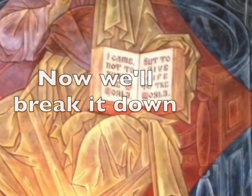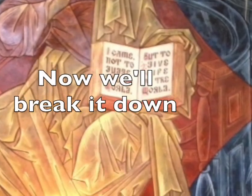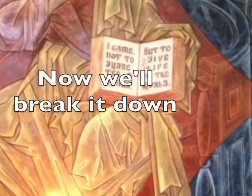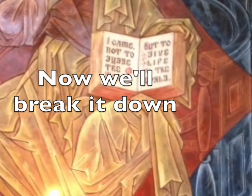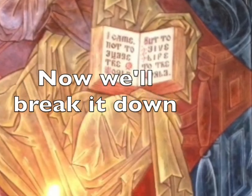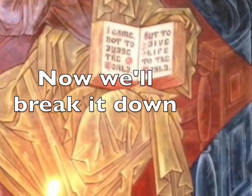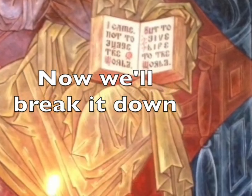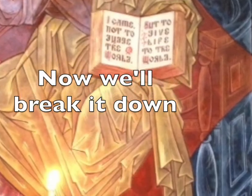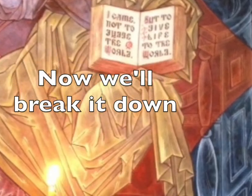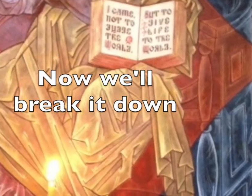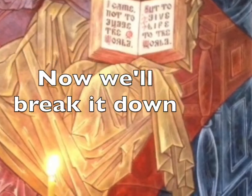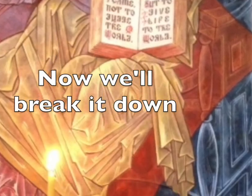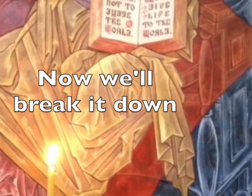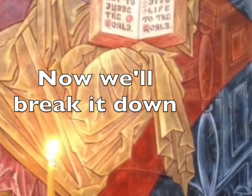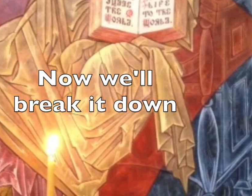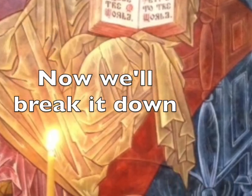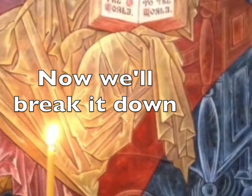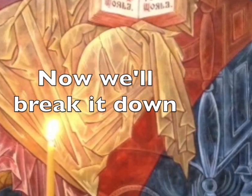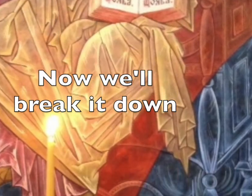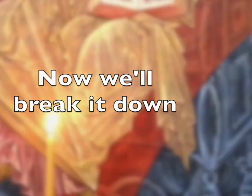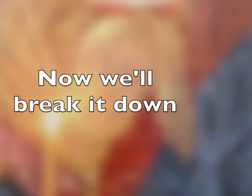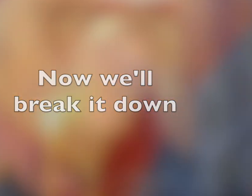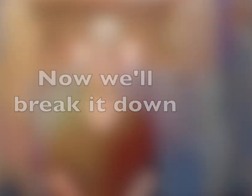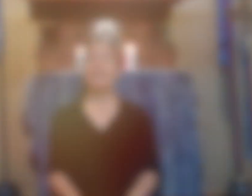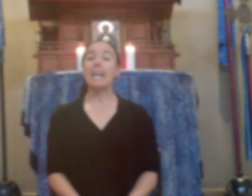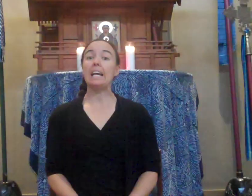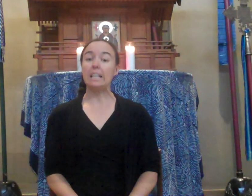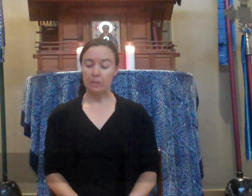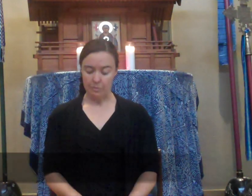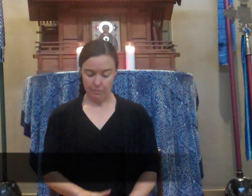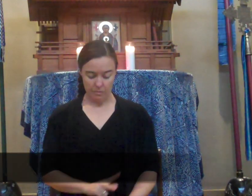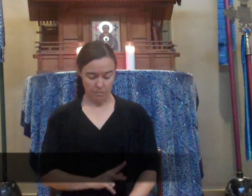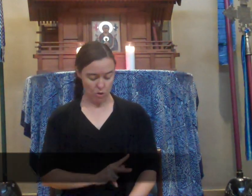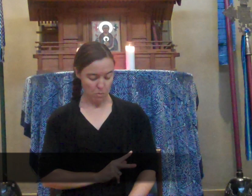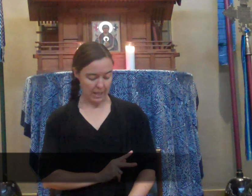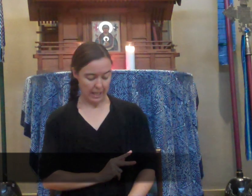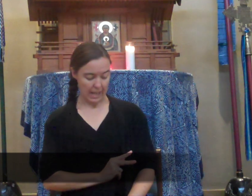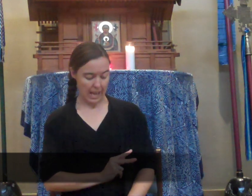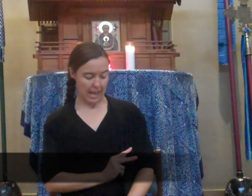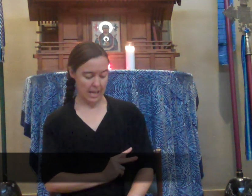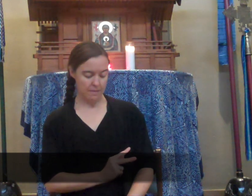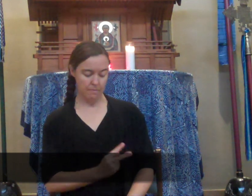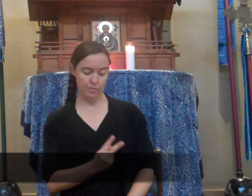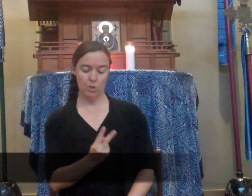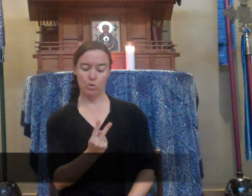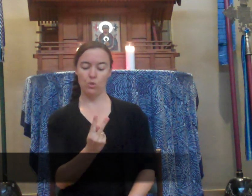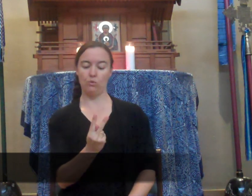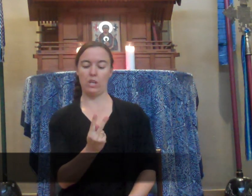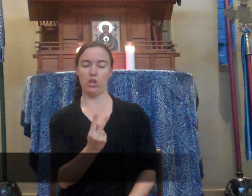Now we'll break it down. King, you make a K, so two